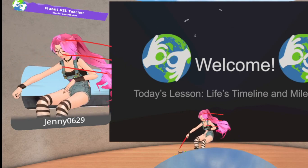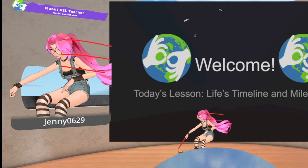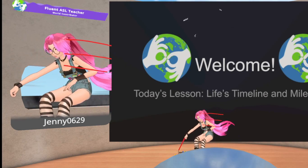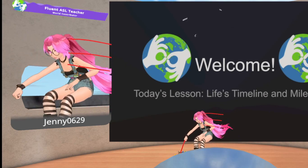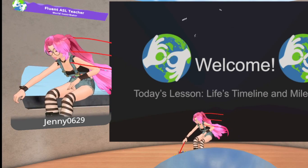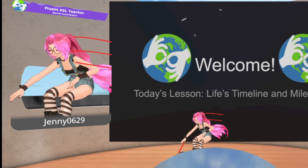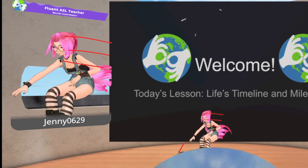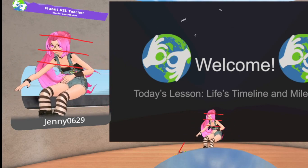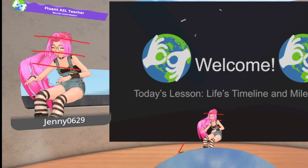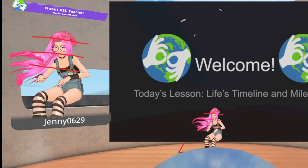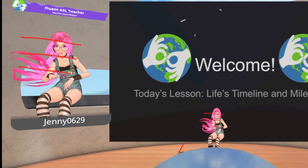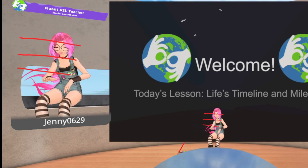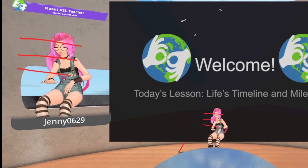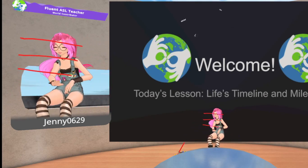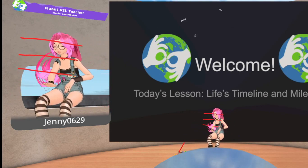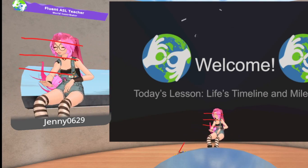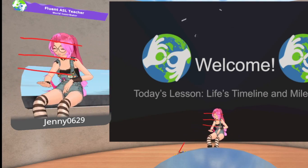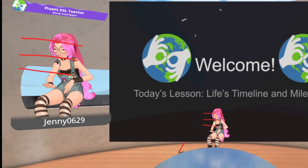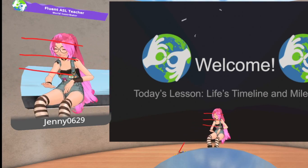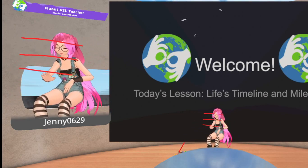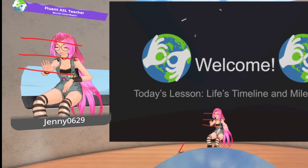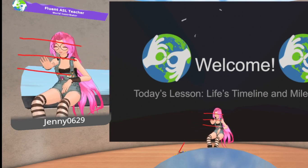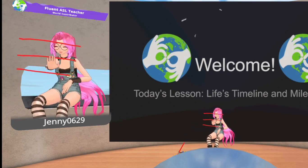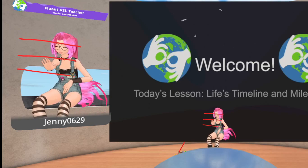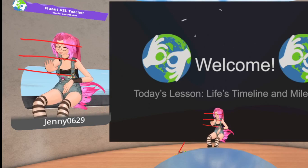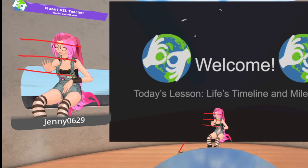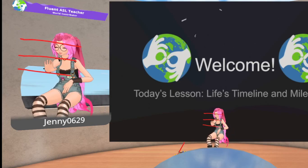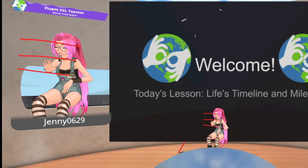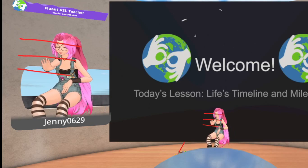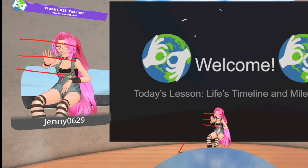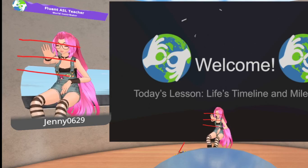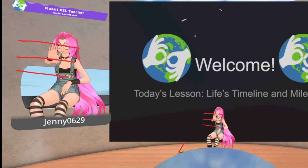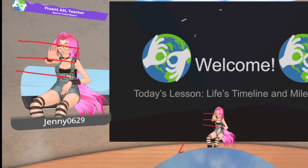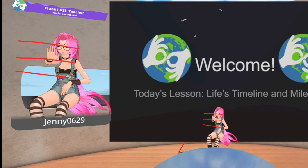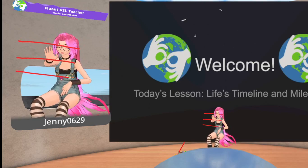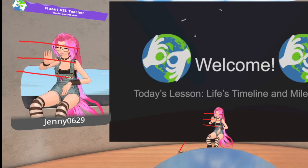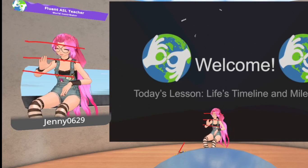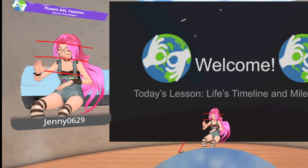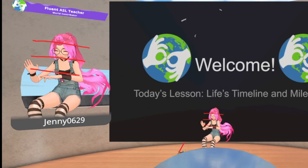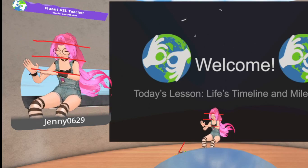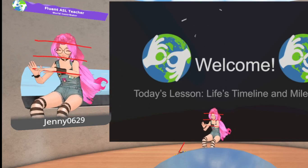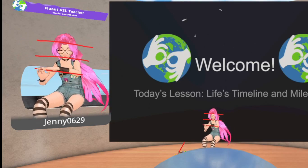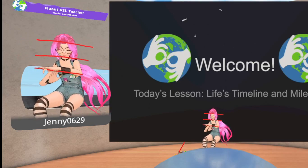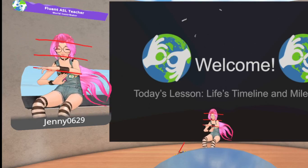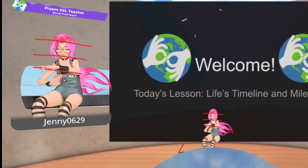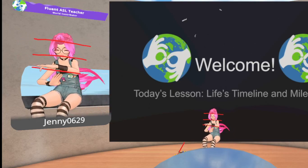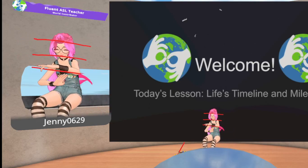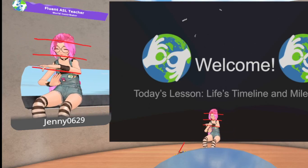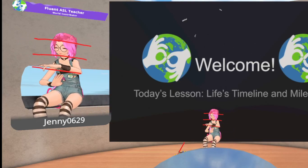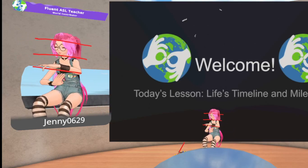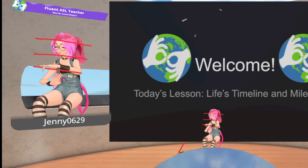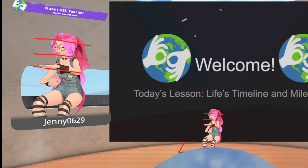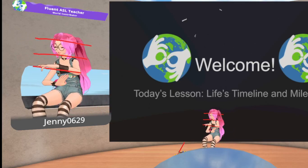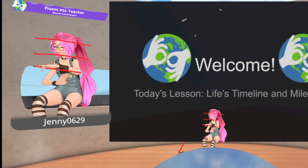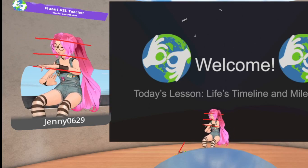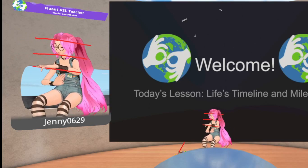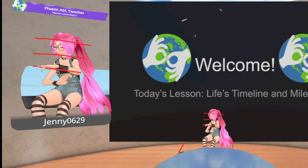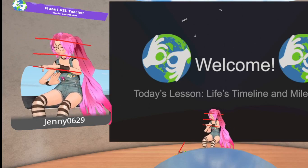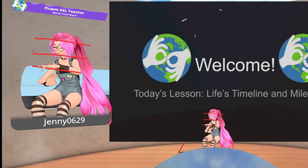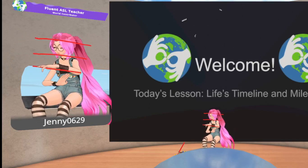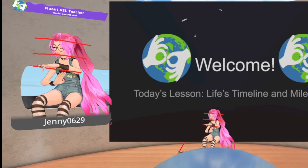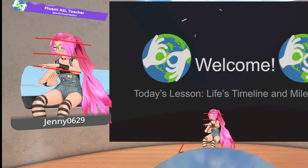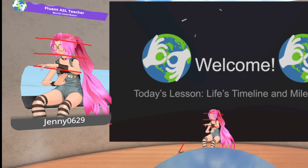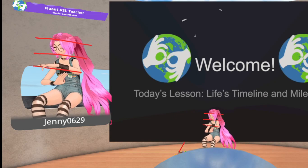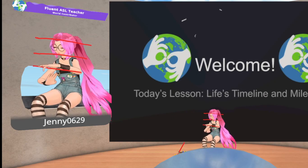as levels. This is the basic level, this is the intermediate level, this is advanced. So I'm showing which level it